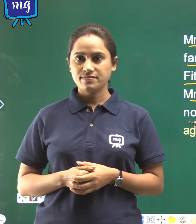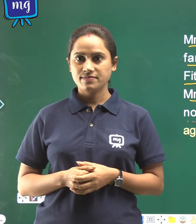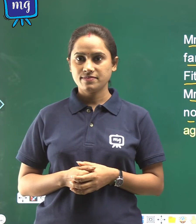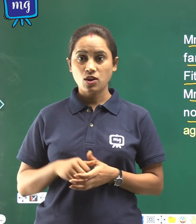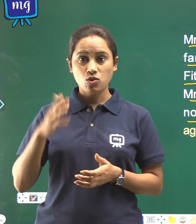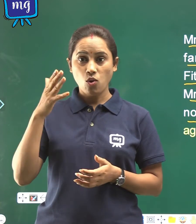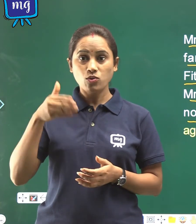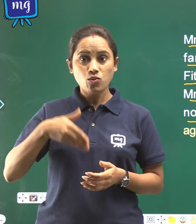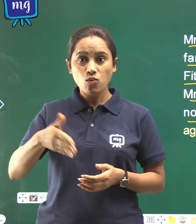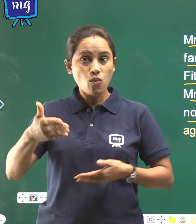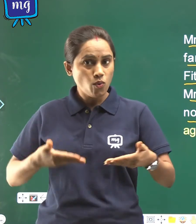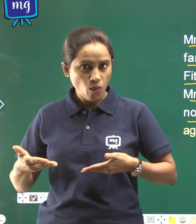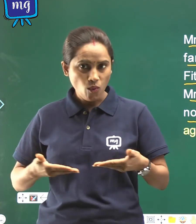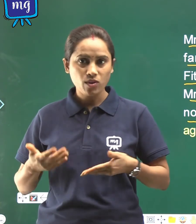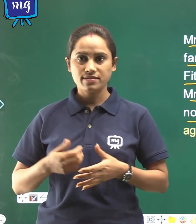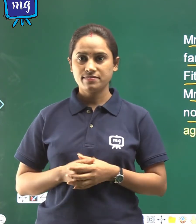not to go